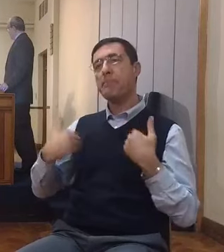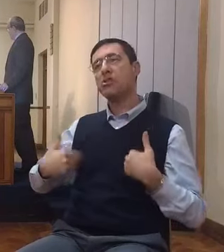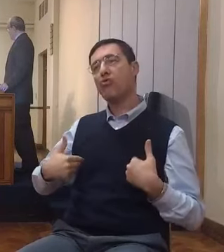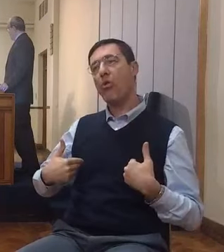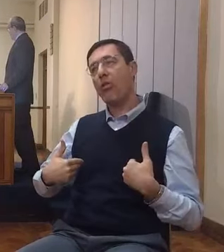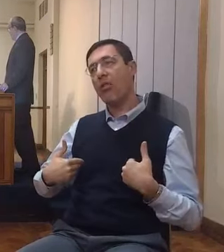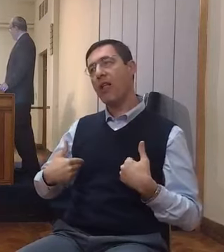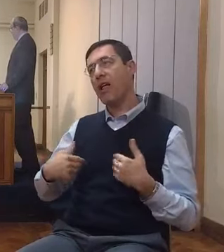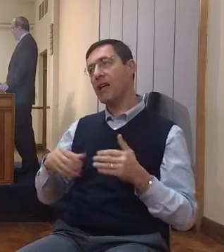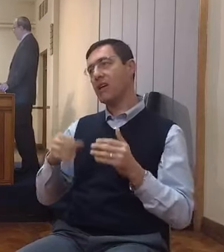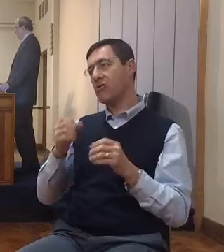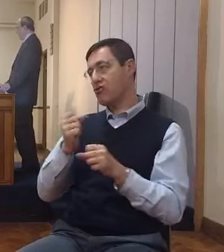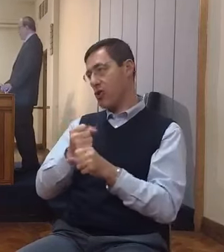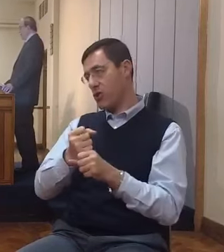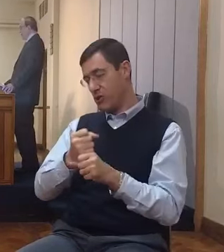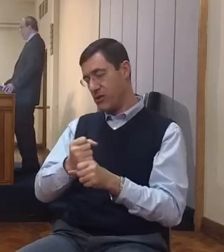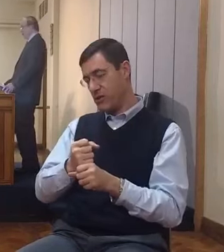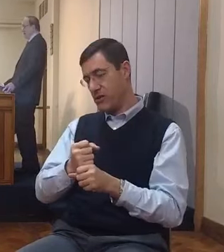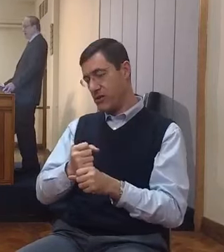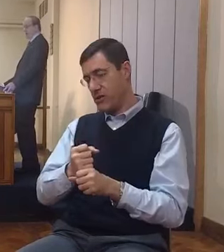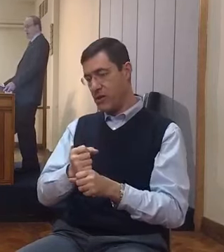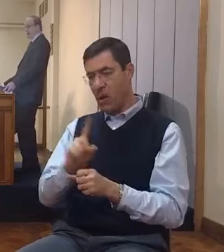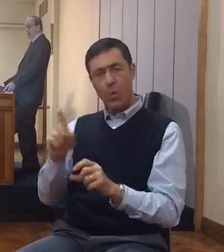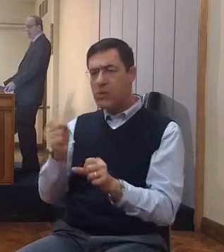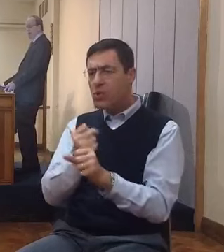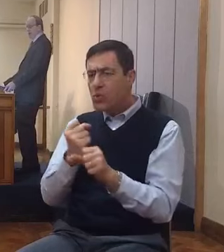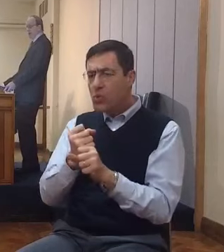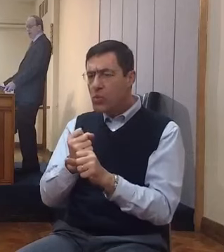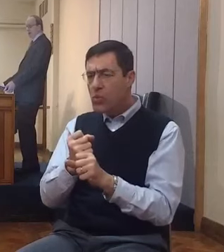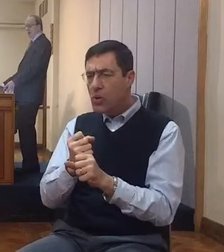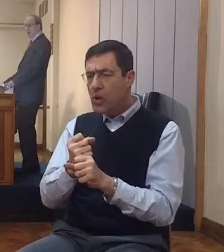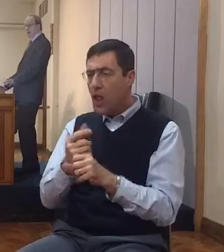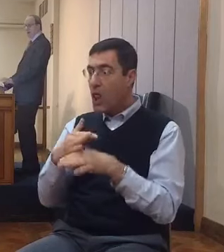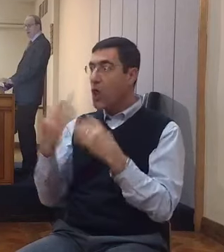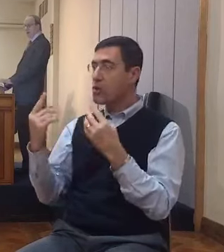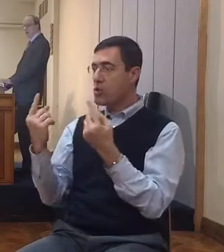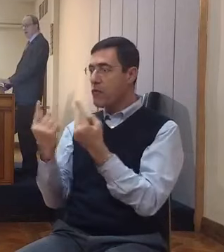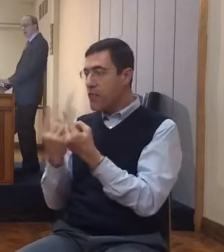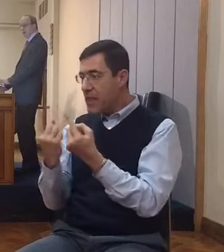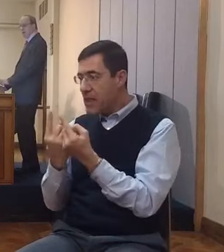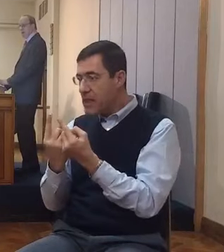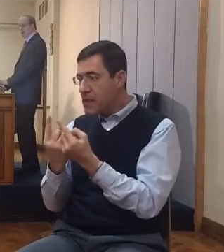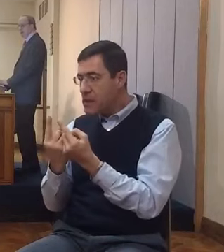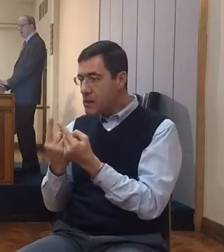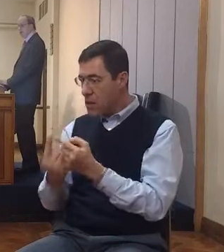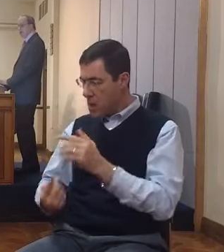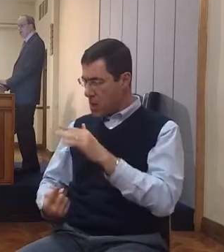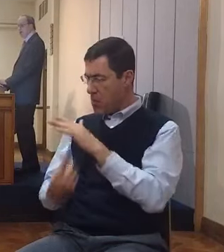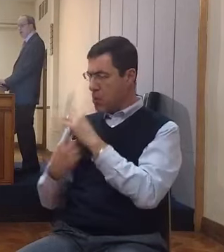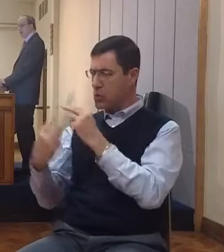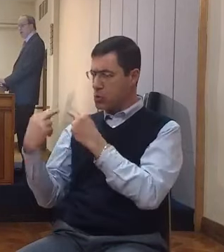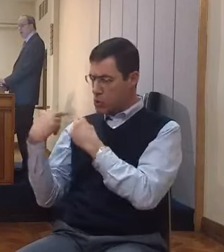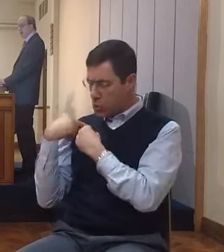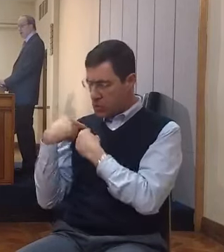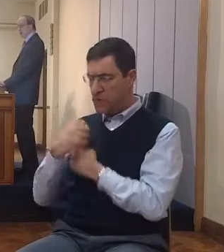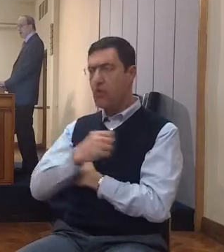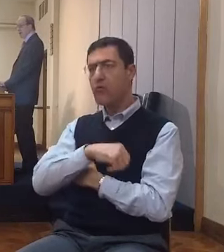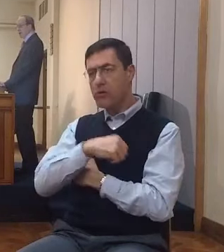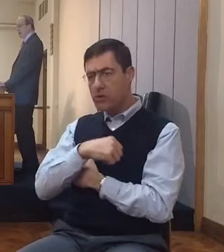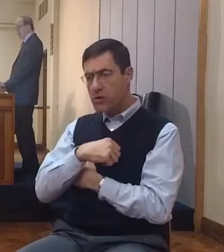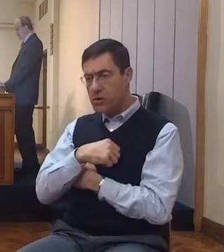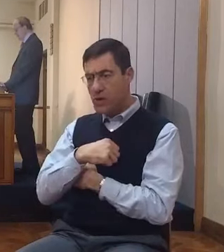out half of the things that we argue are fundamental duties of Christian